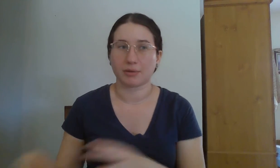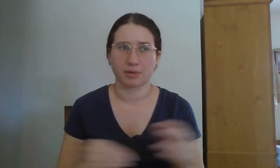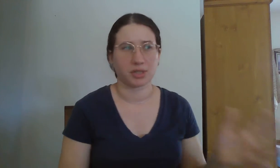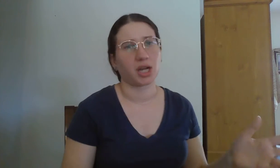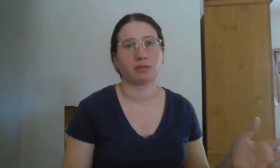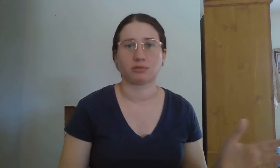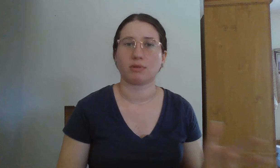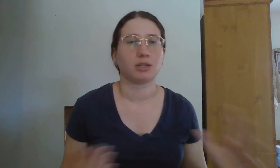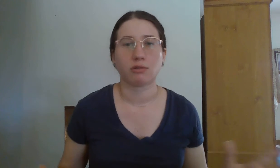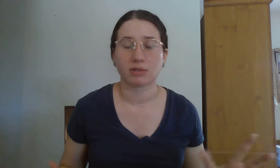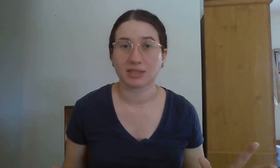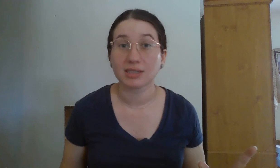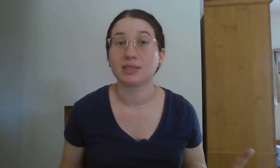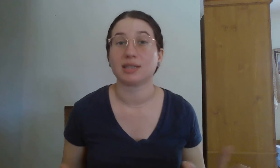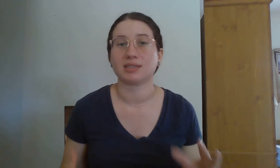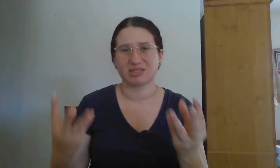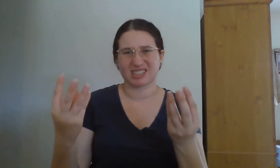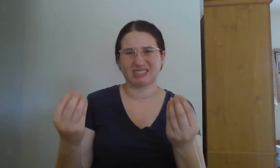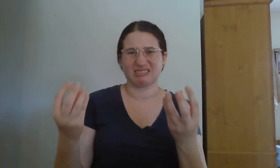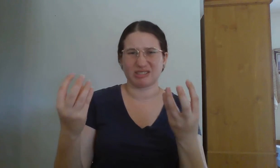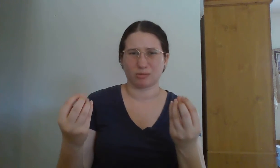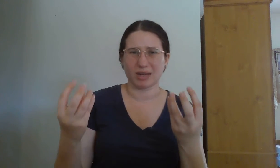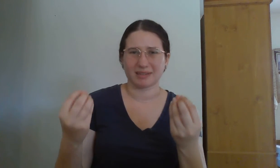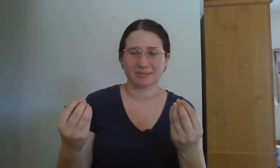or the chair is wet. You don't want to sit on that, so it's wet.